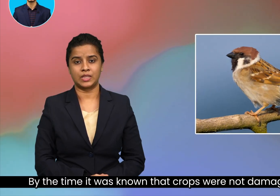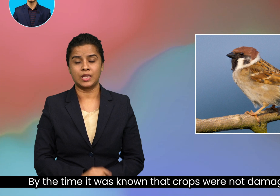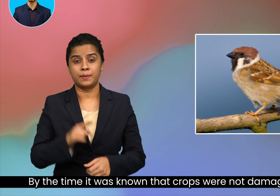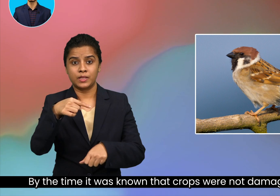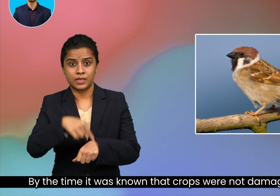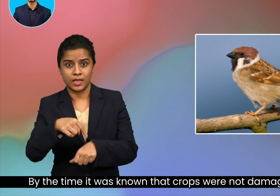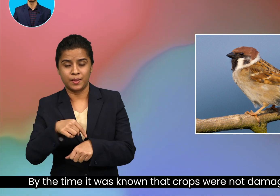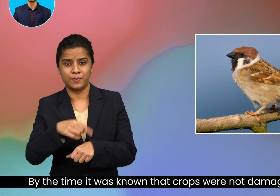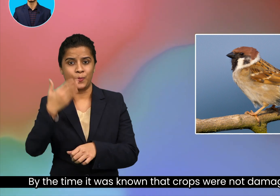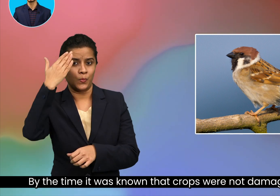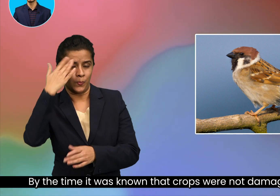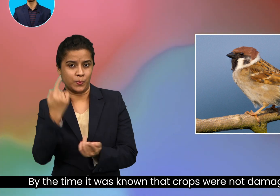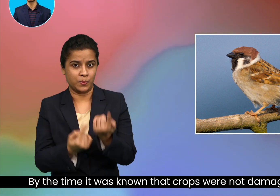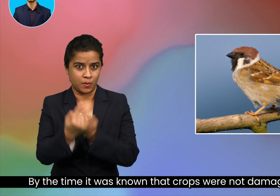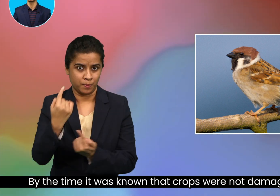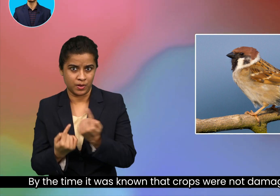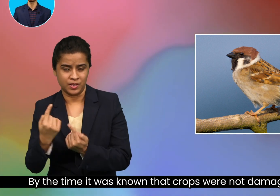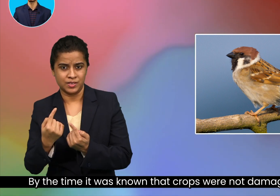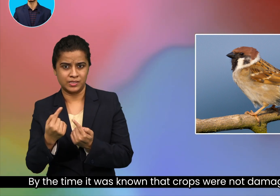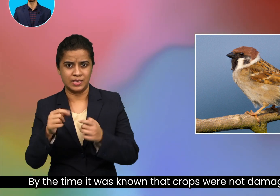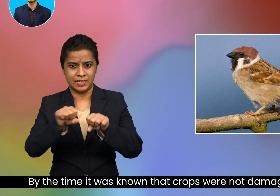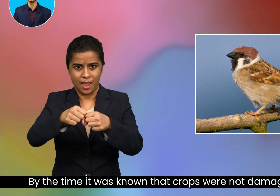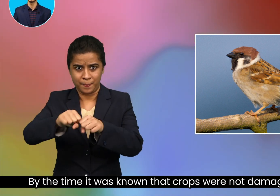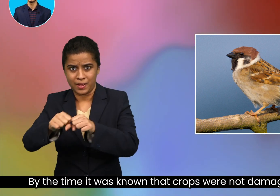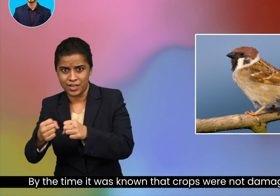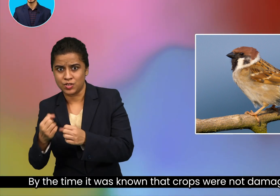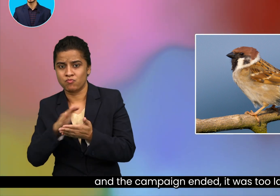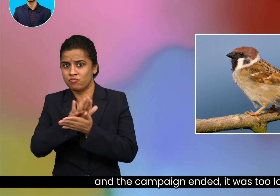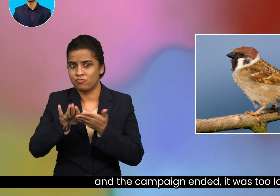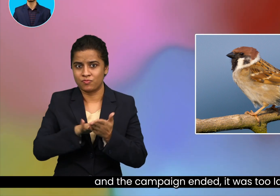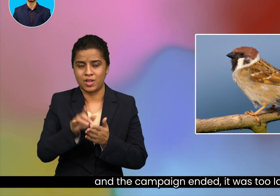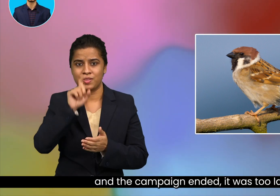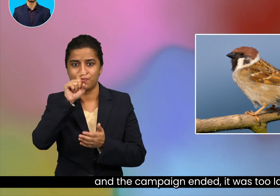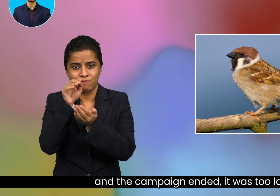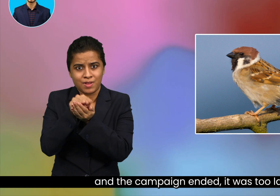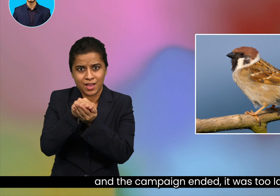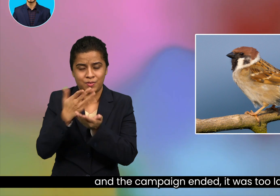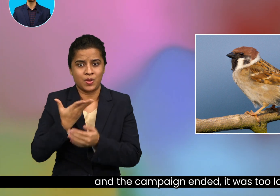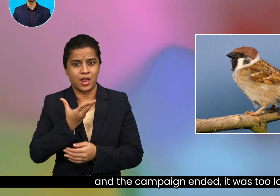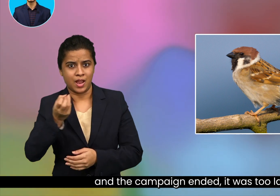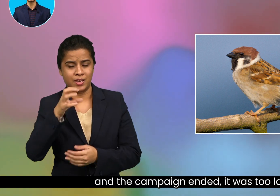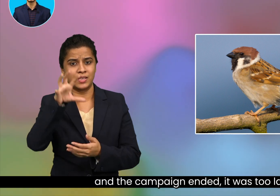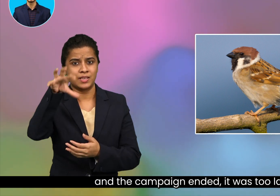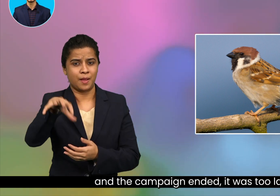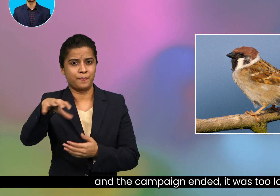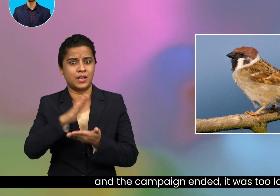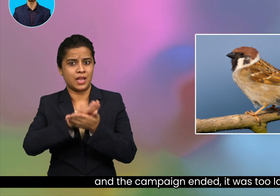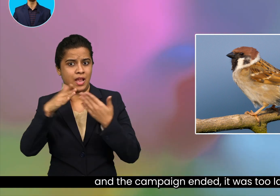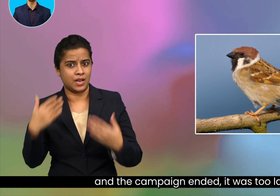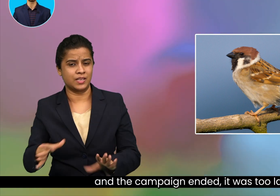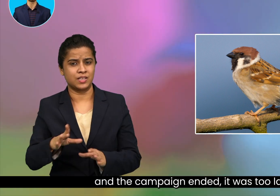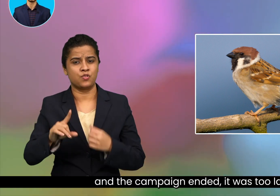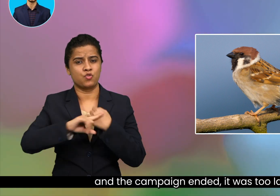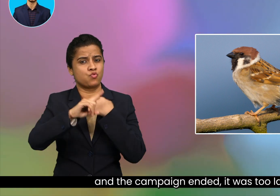By the time it was known that crops were not damaged by the sparrows and the campaign ended, it was